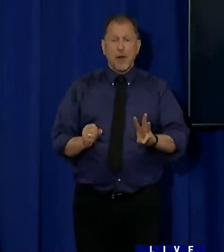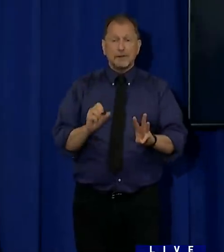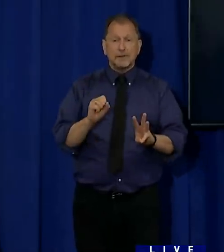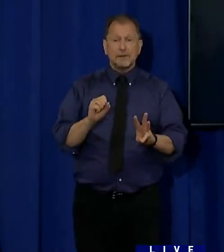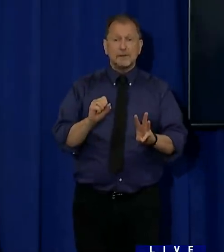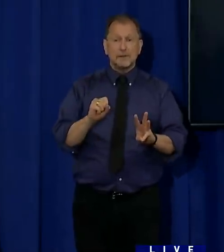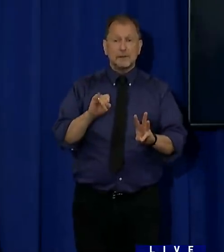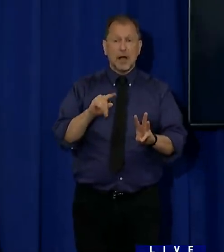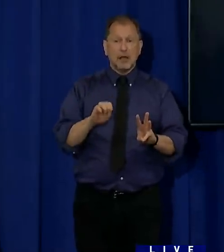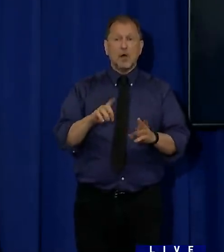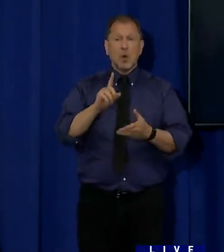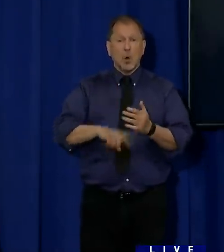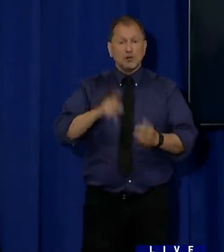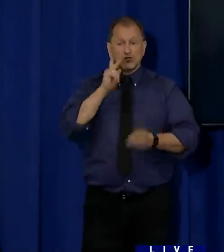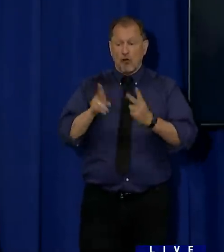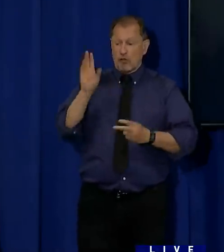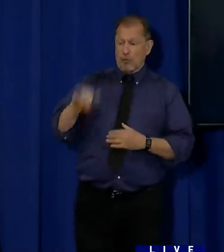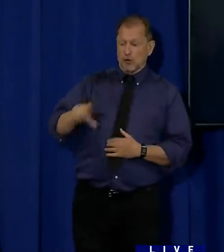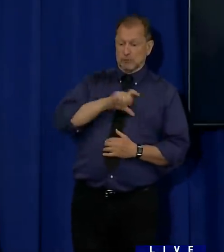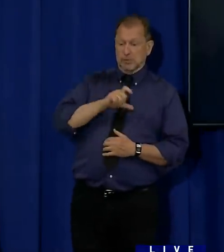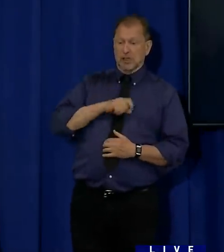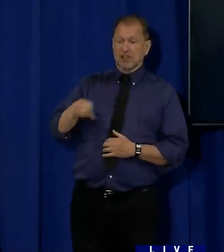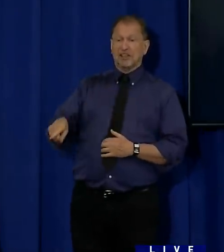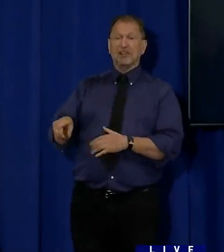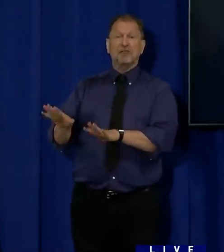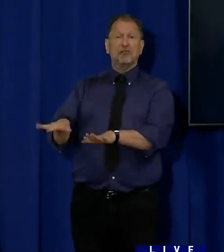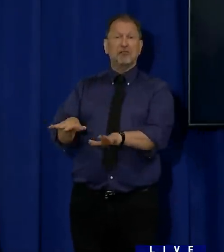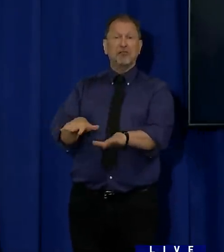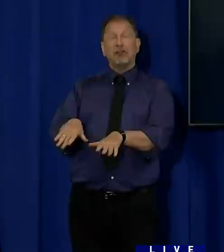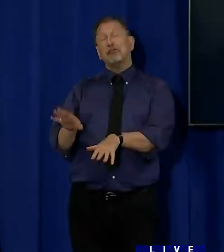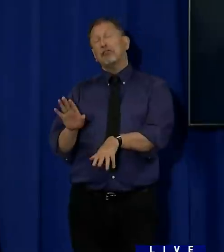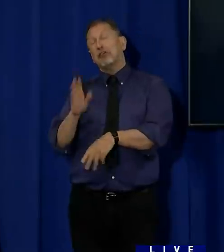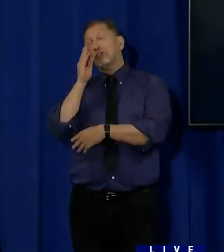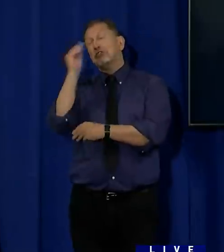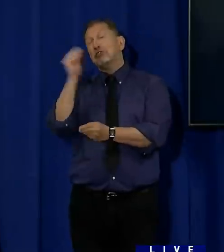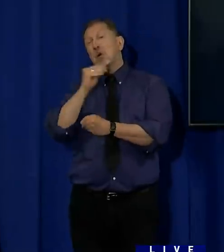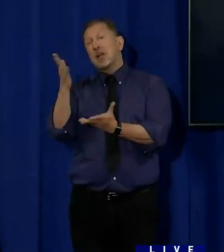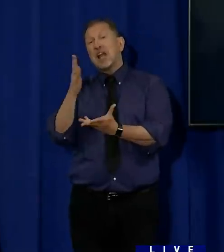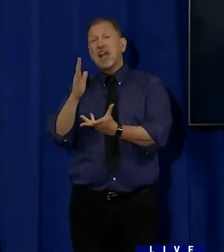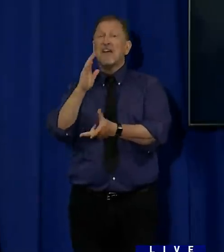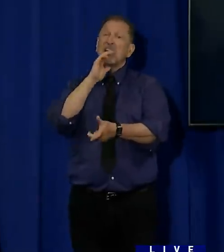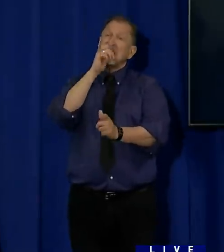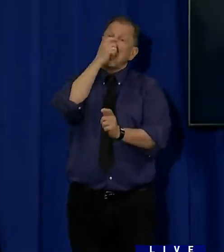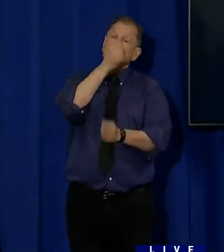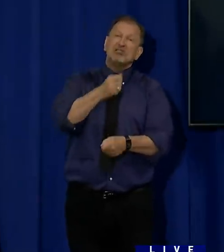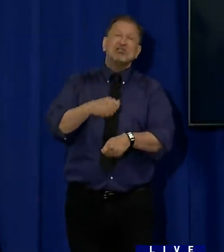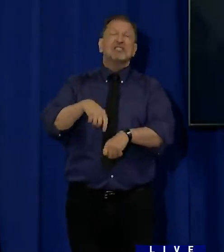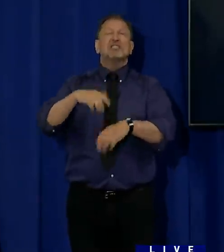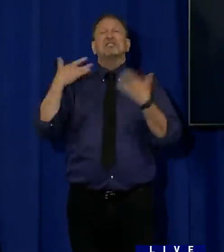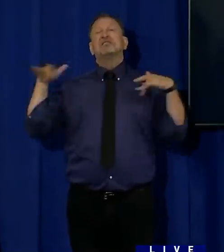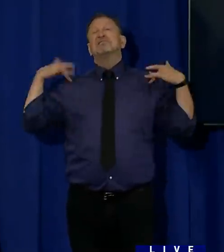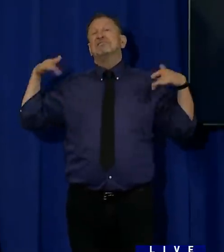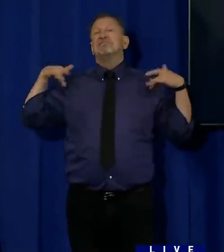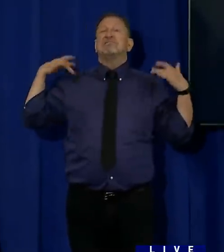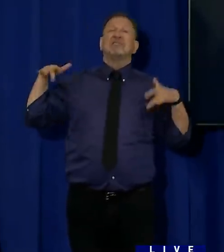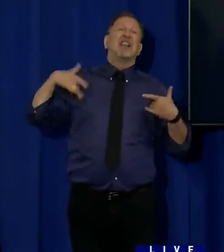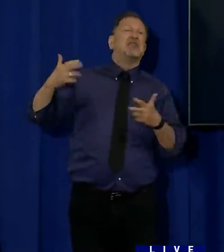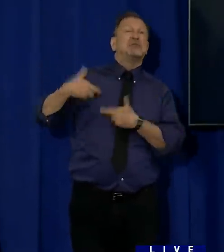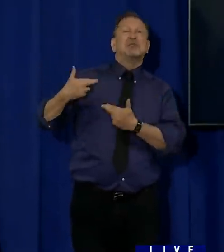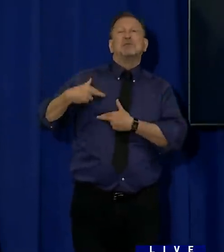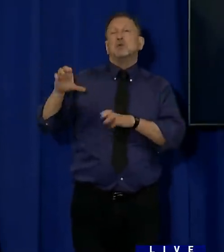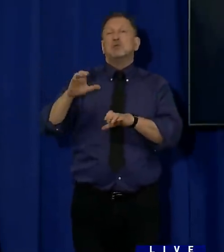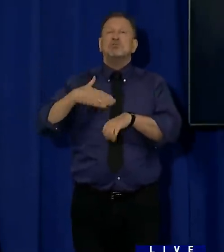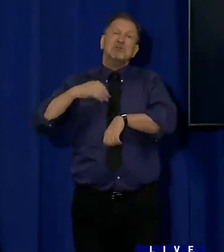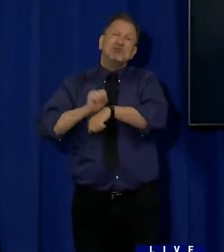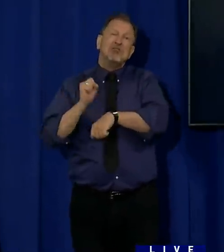actions of these officers, the deplorable lack of responsibility to do their